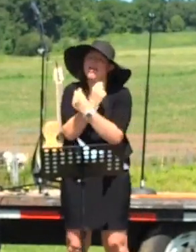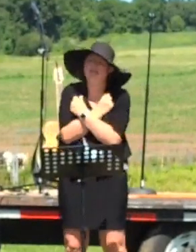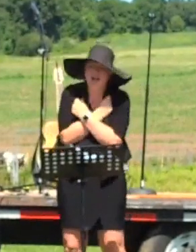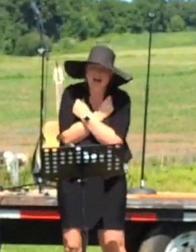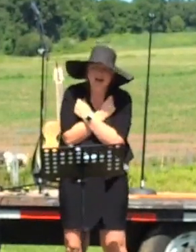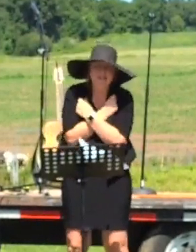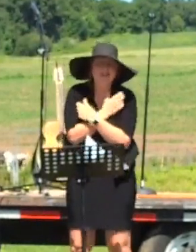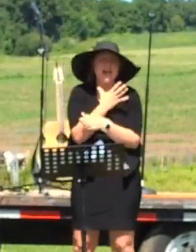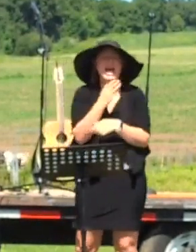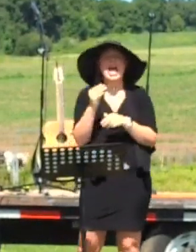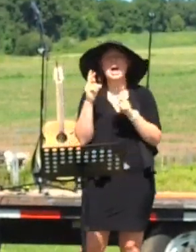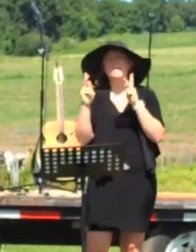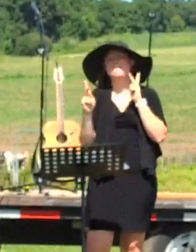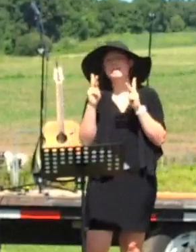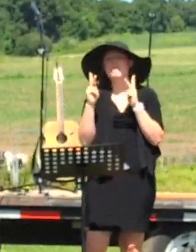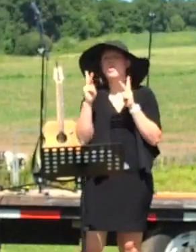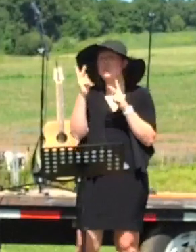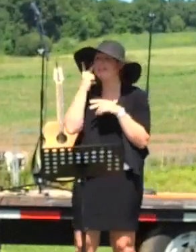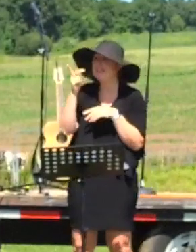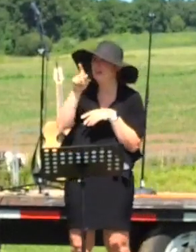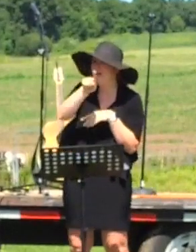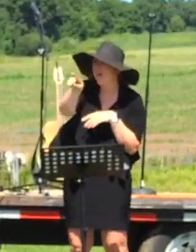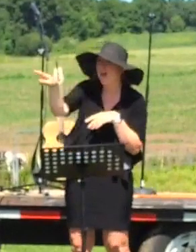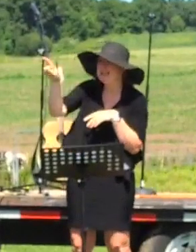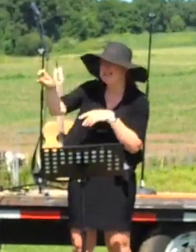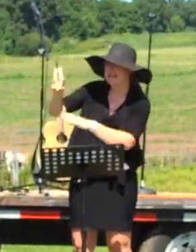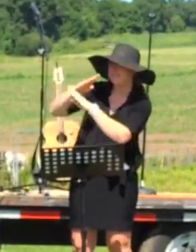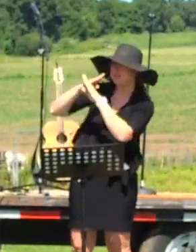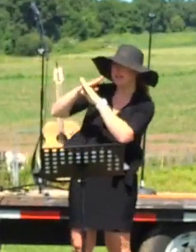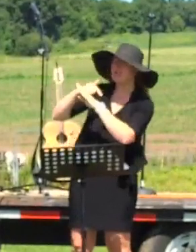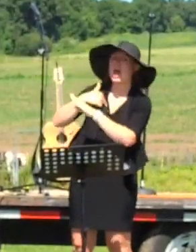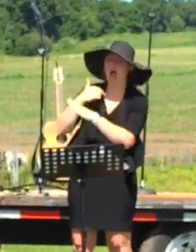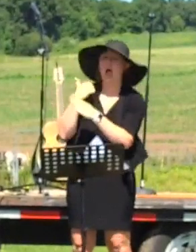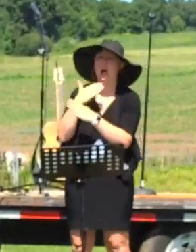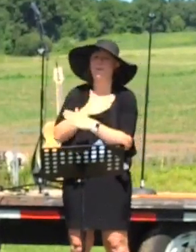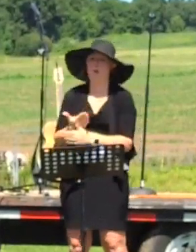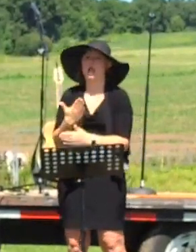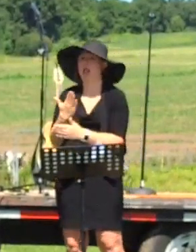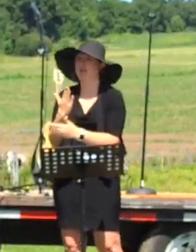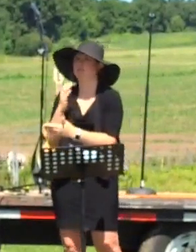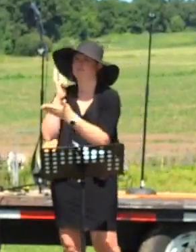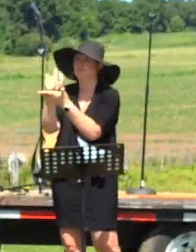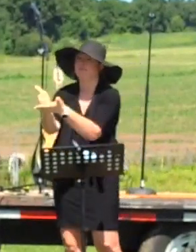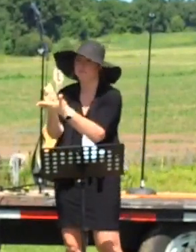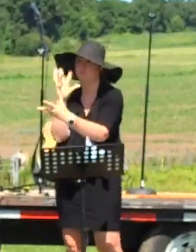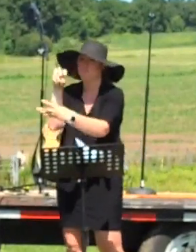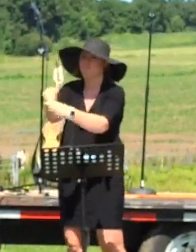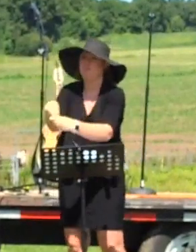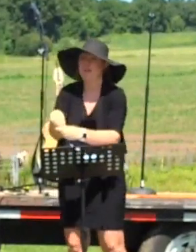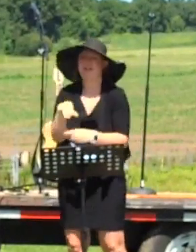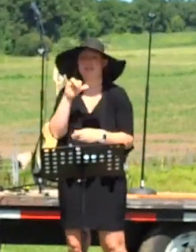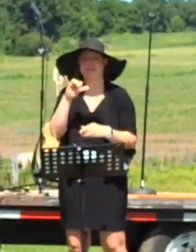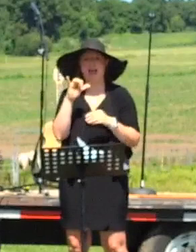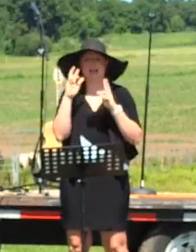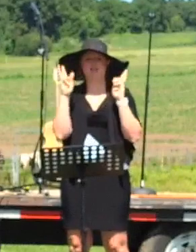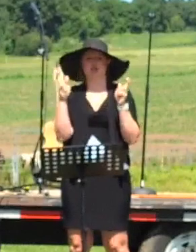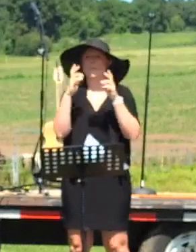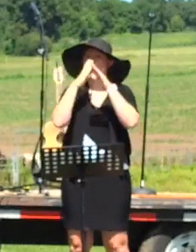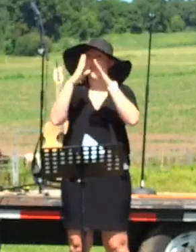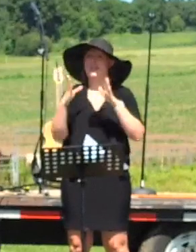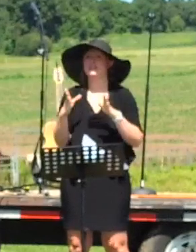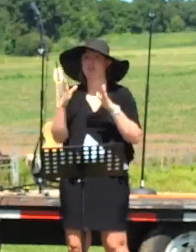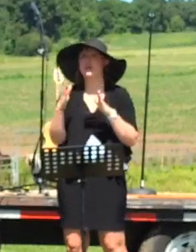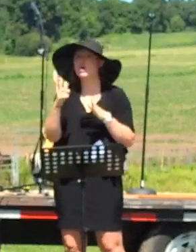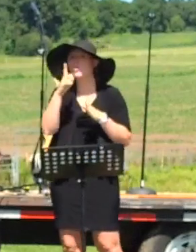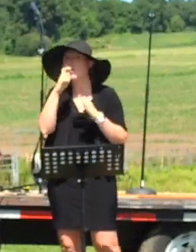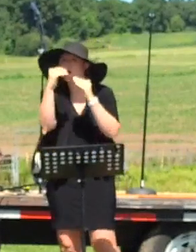those that they see as needing protection. That's where that term, the protector, comes from. They look out for those